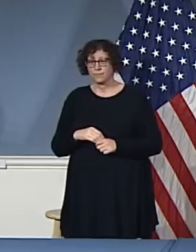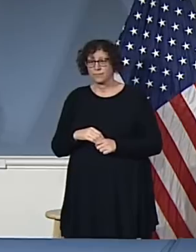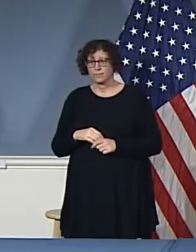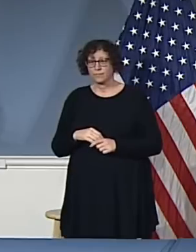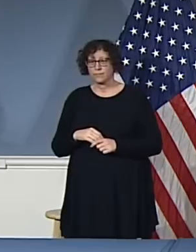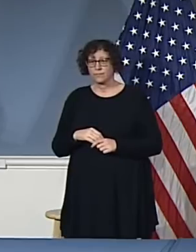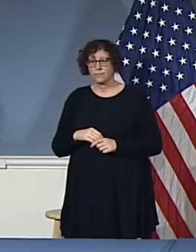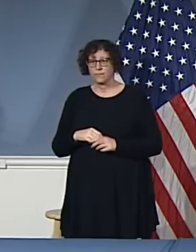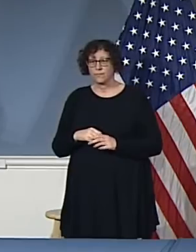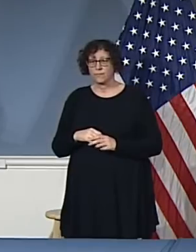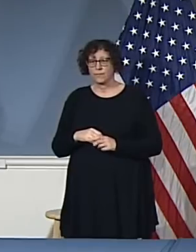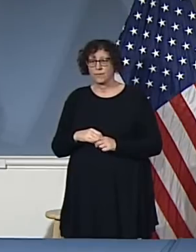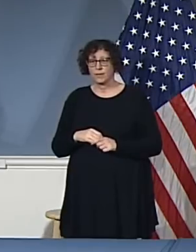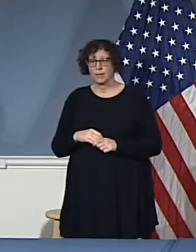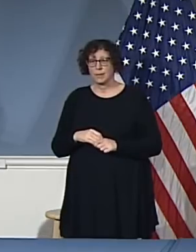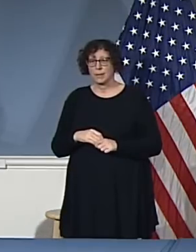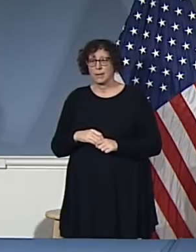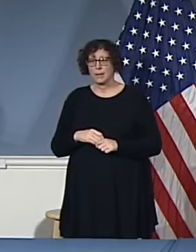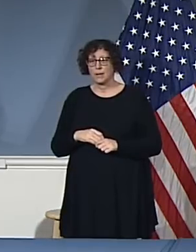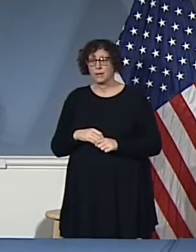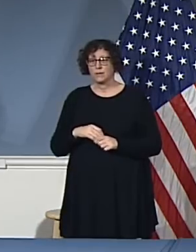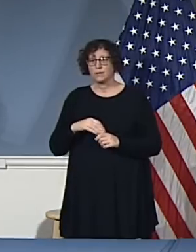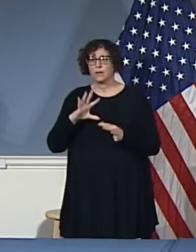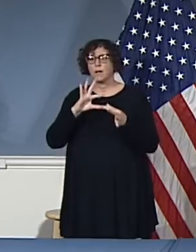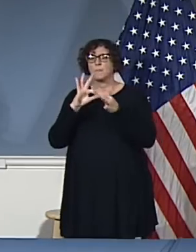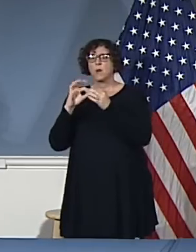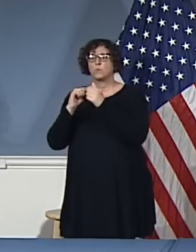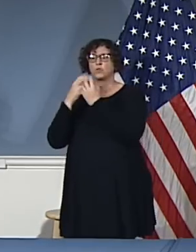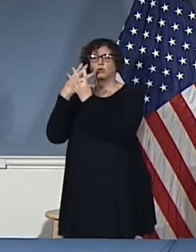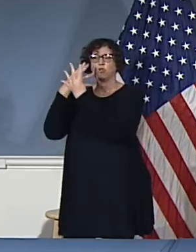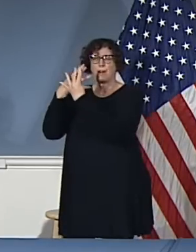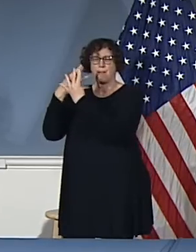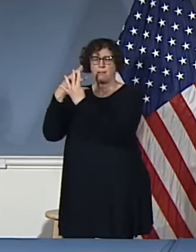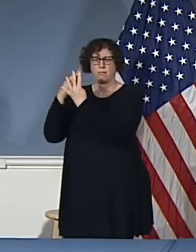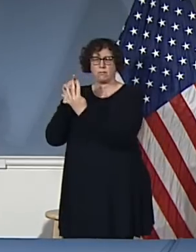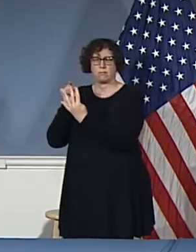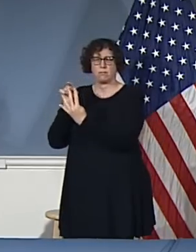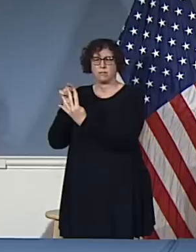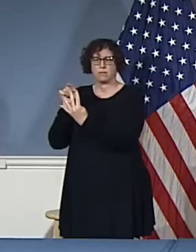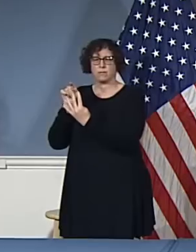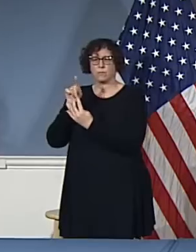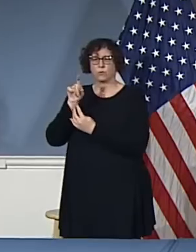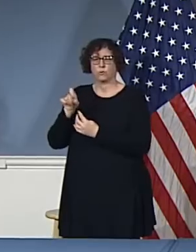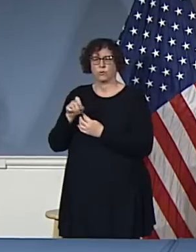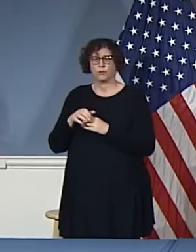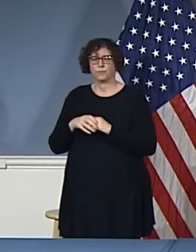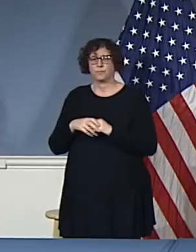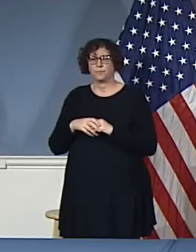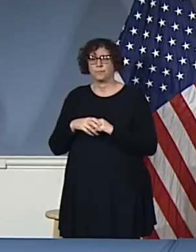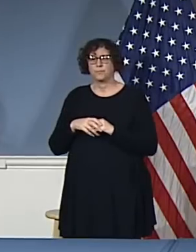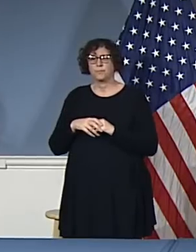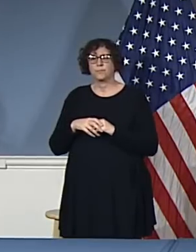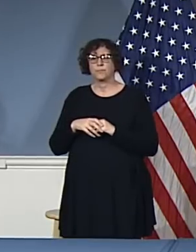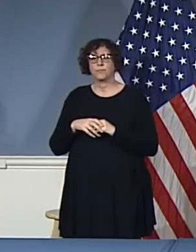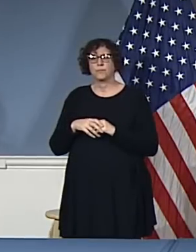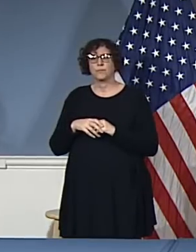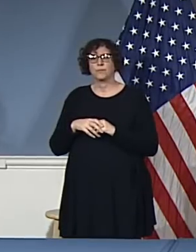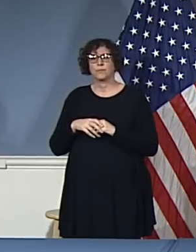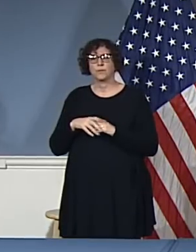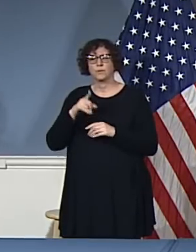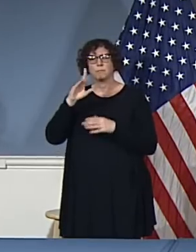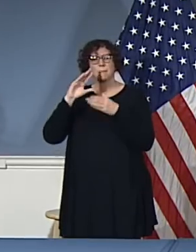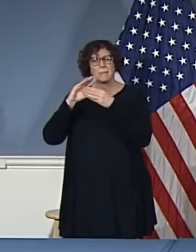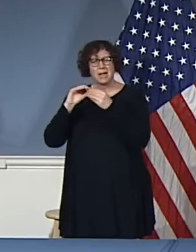the releasing people from city jails that I know a few people have touched on here. You said that you've identified